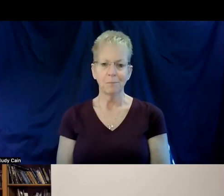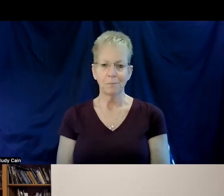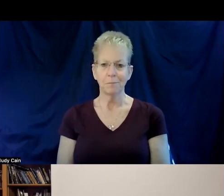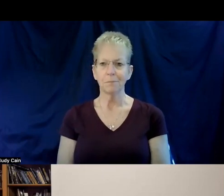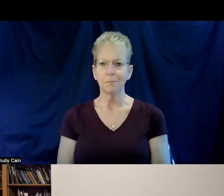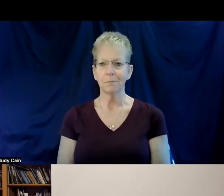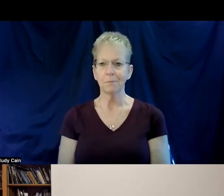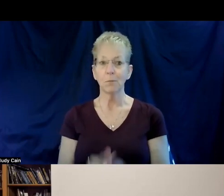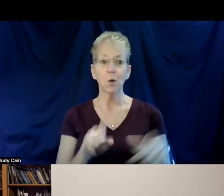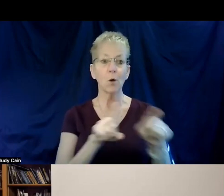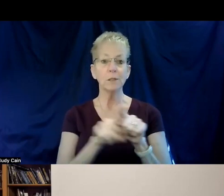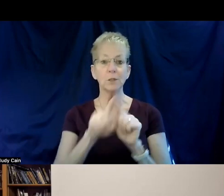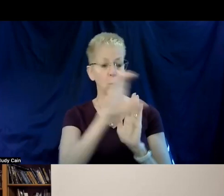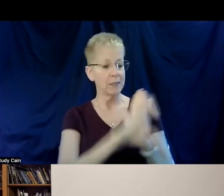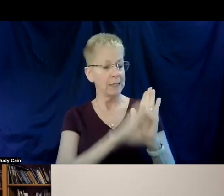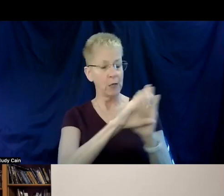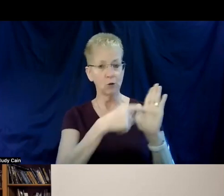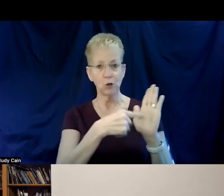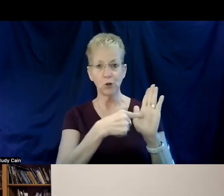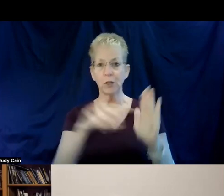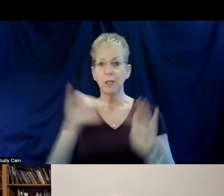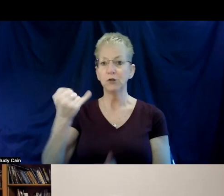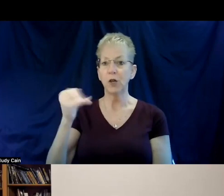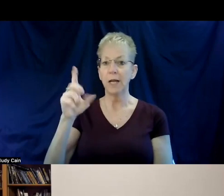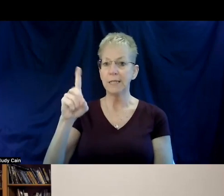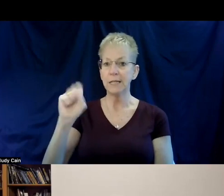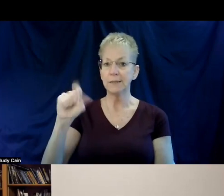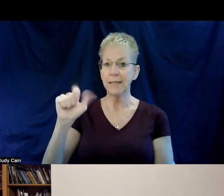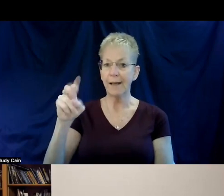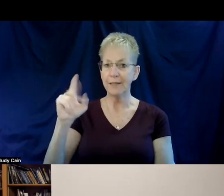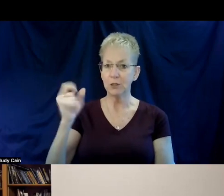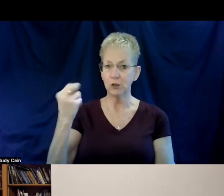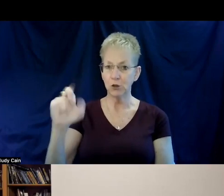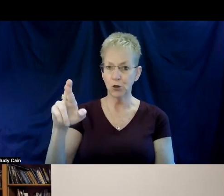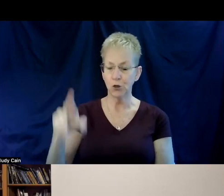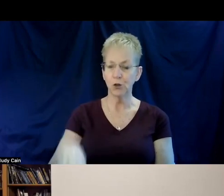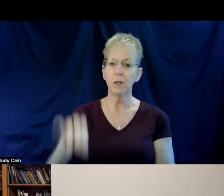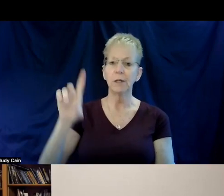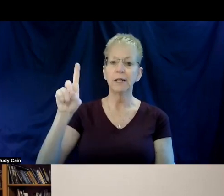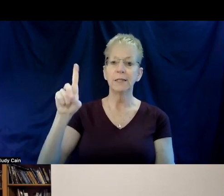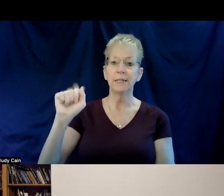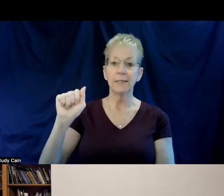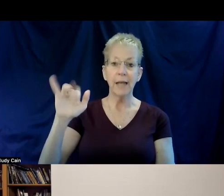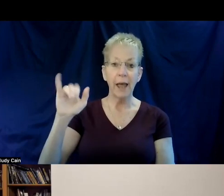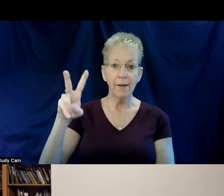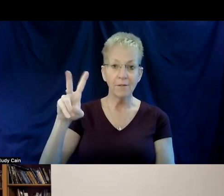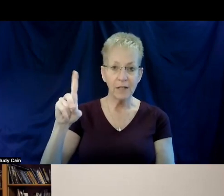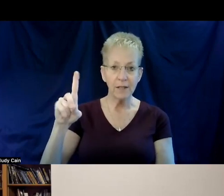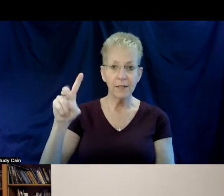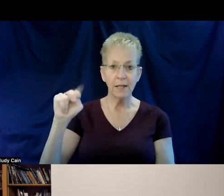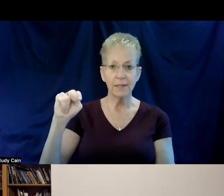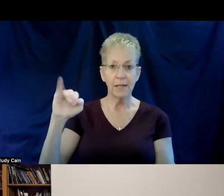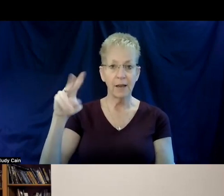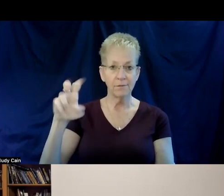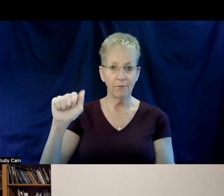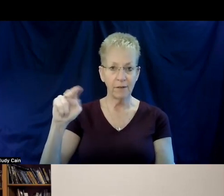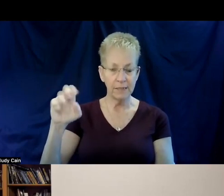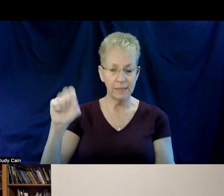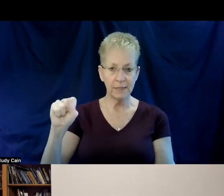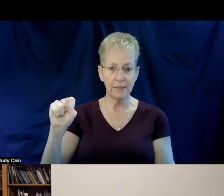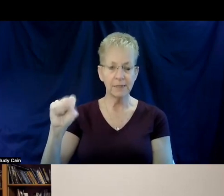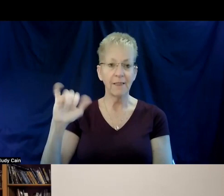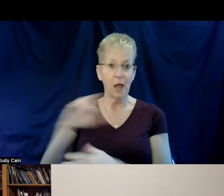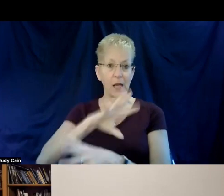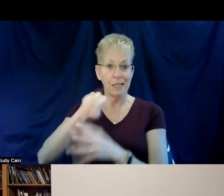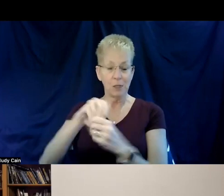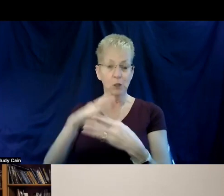Getting characters like J.D. Salinger or David Niven and making them part of the story, that just makes it vibrant in a